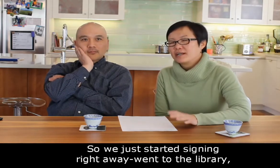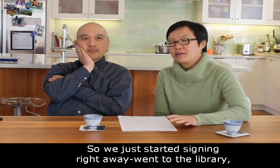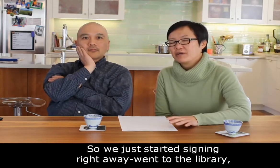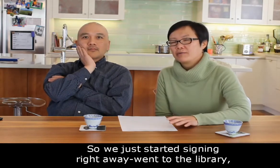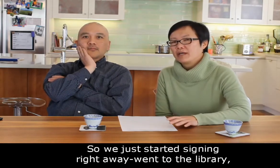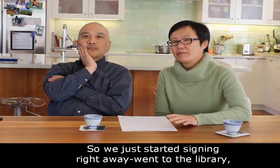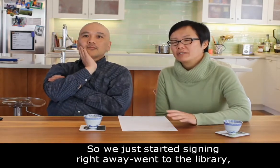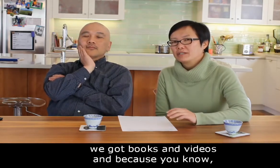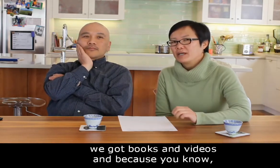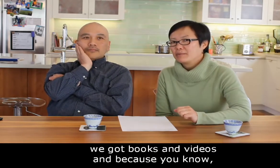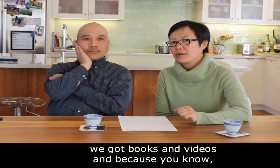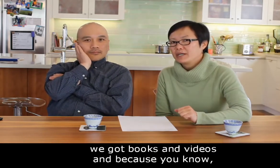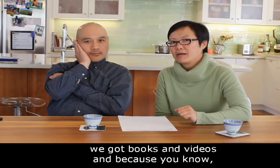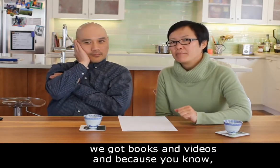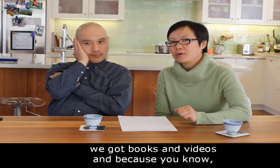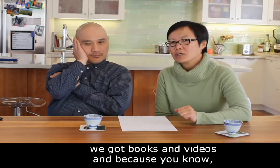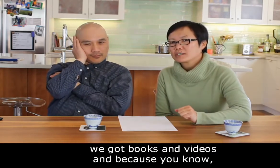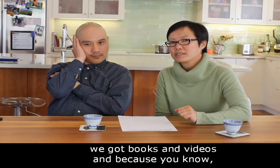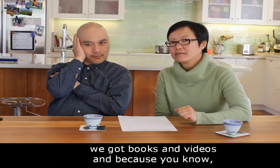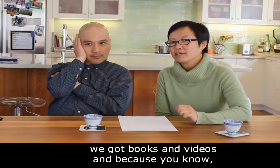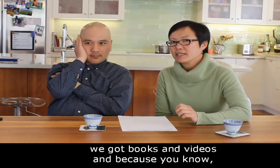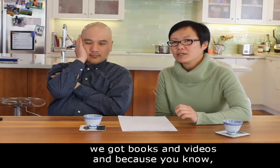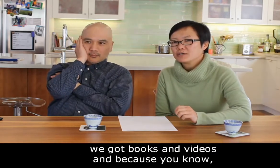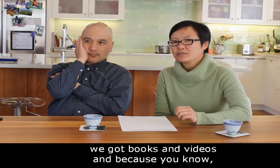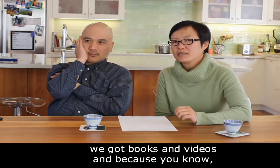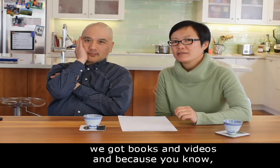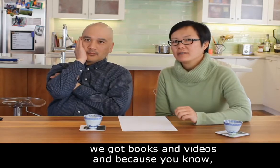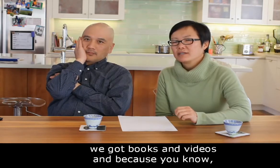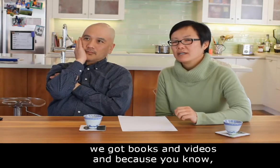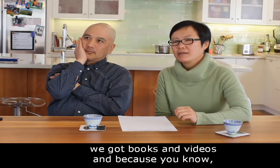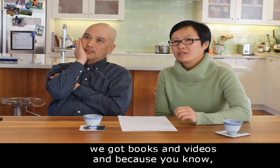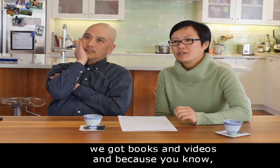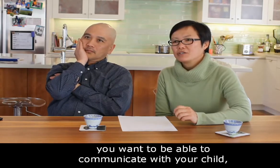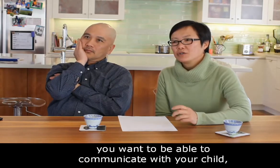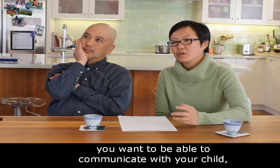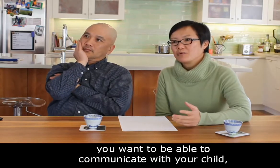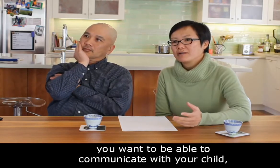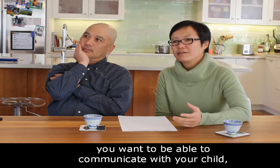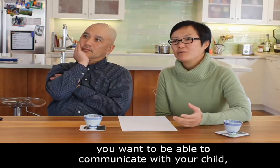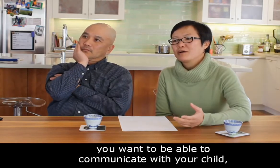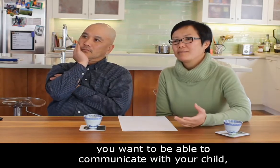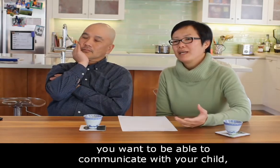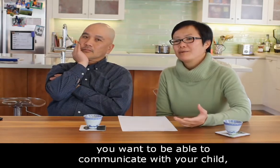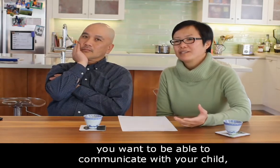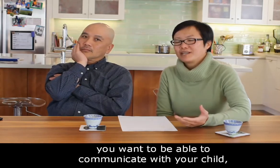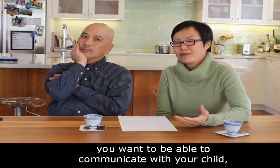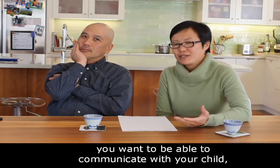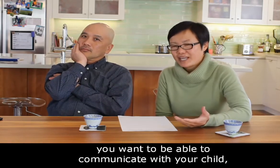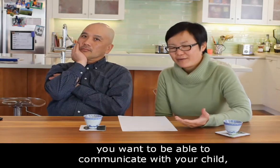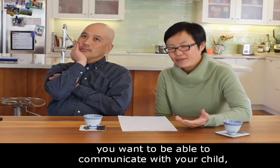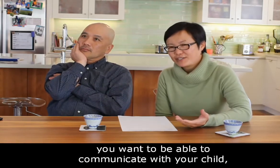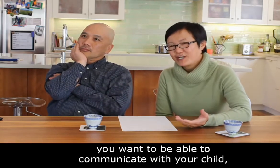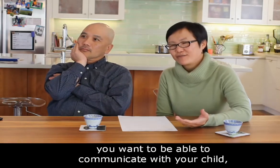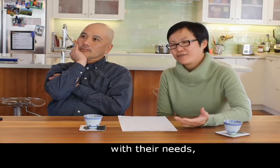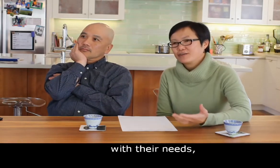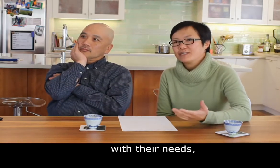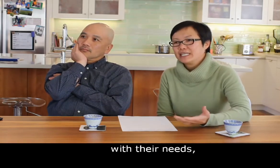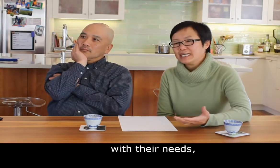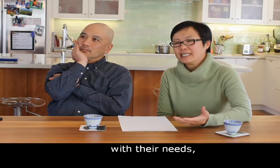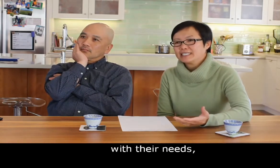right away. Went to the library, got books and videos, and because you want to be able to communicate with your child for their needs and